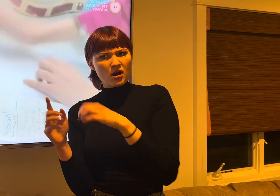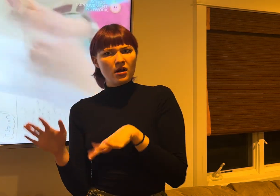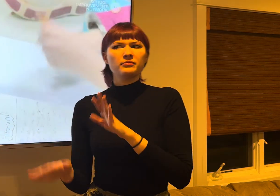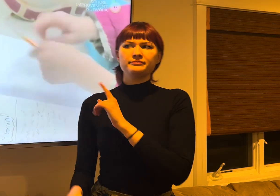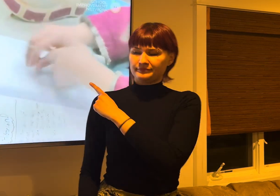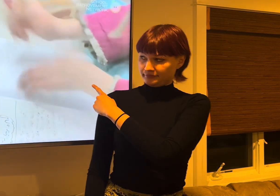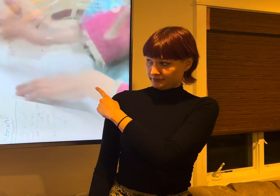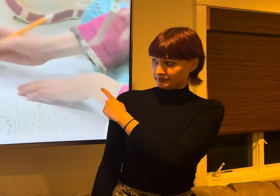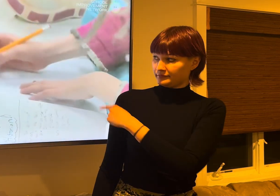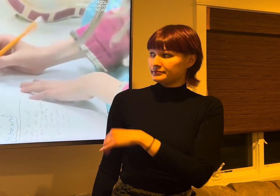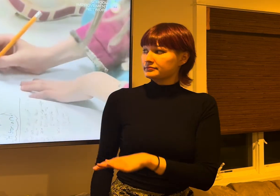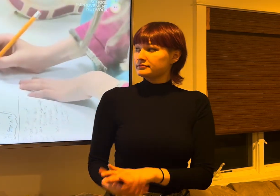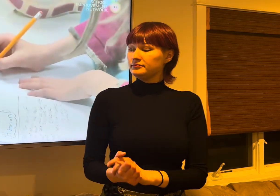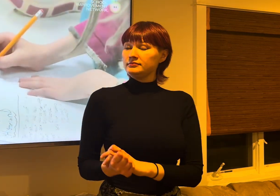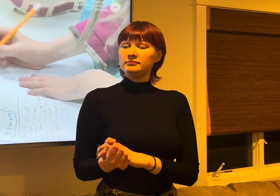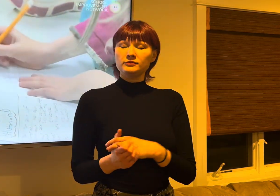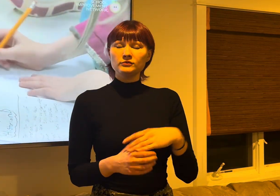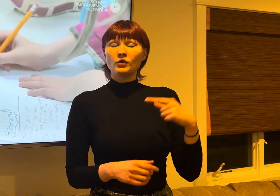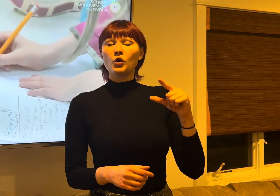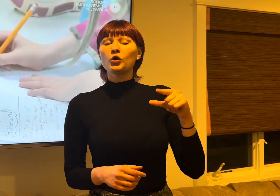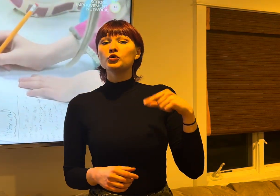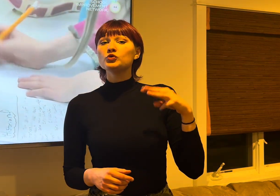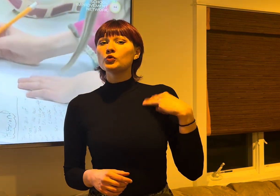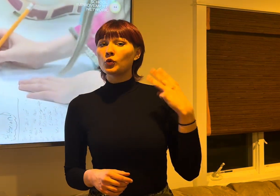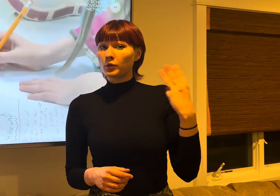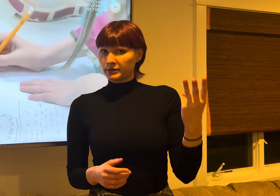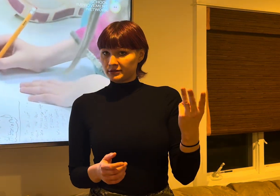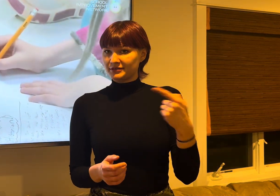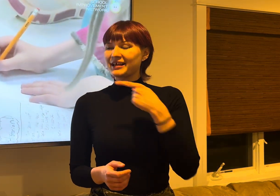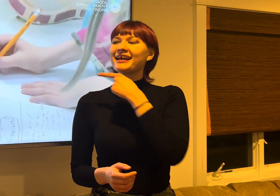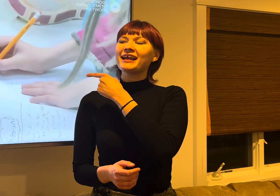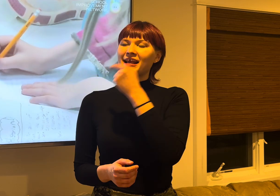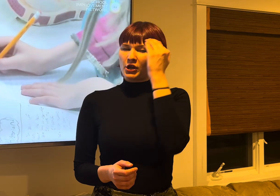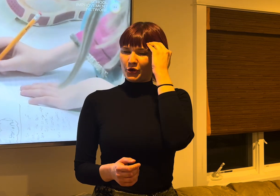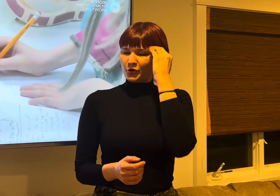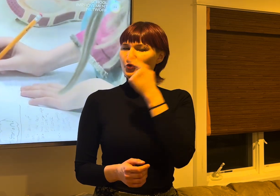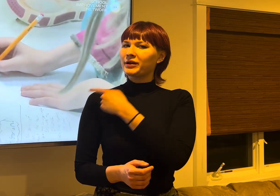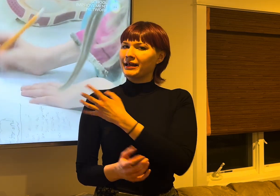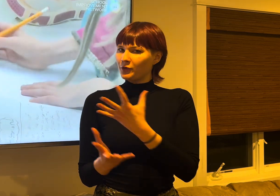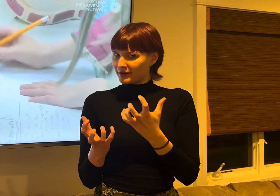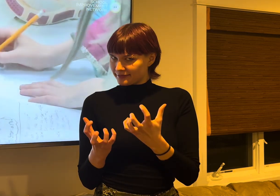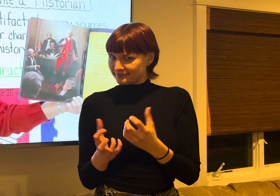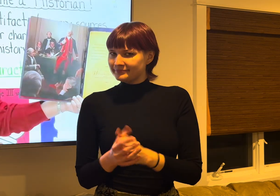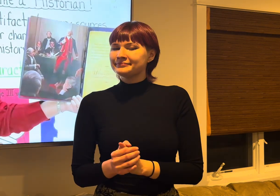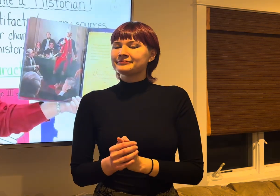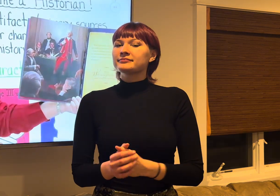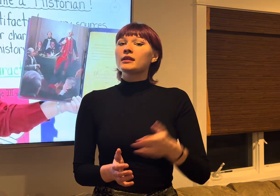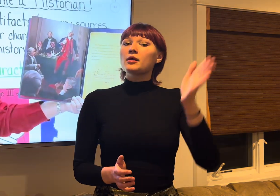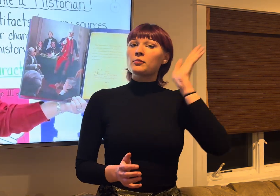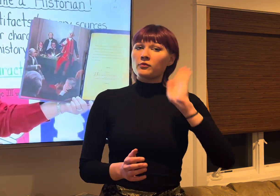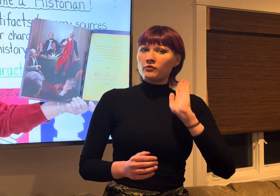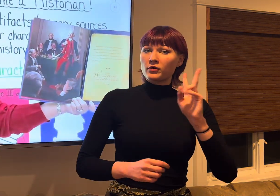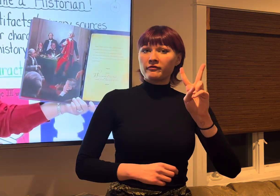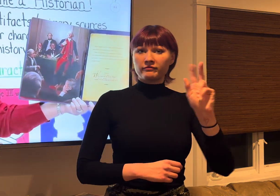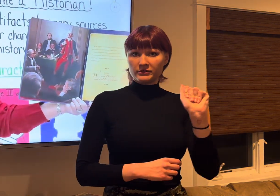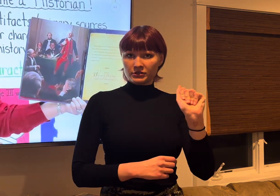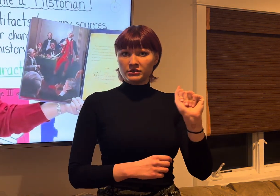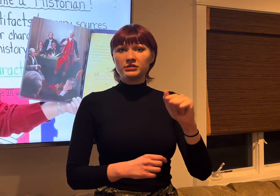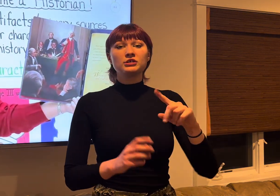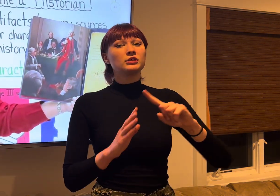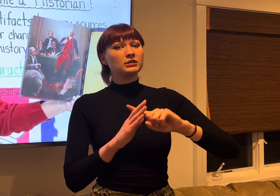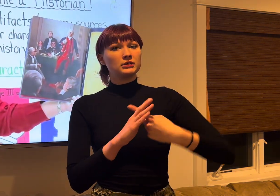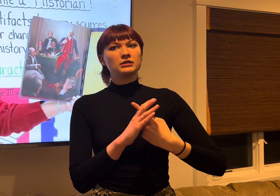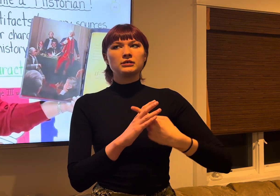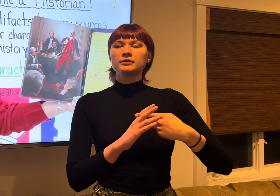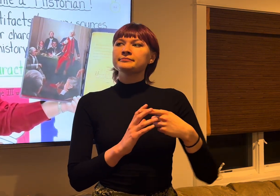When Virginia and the other colonies began the great debate for independence, I was there. I wore my uniform to the